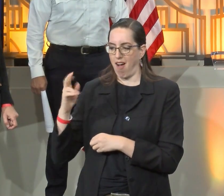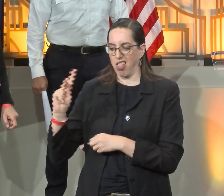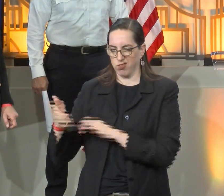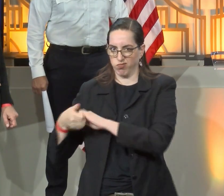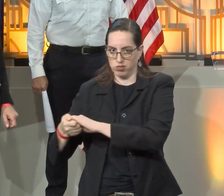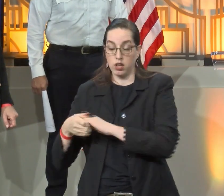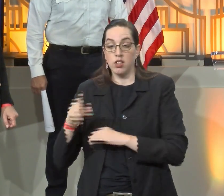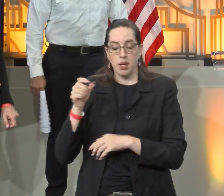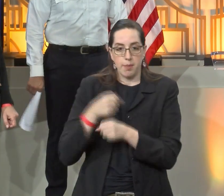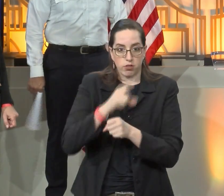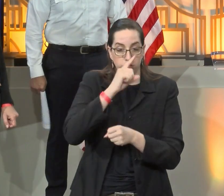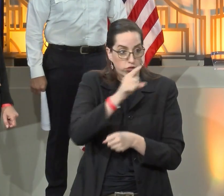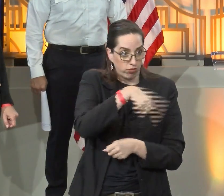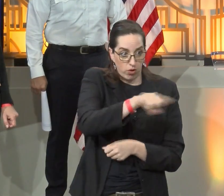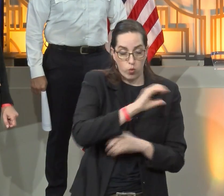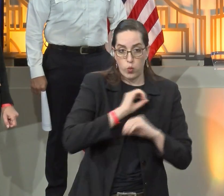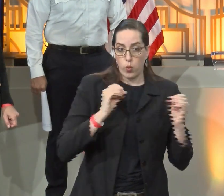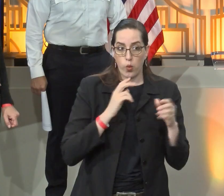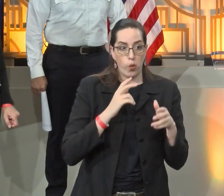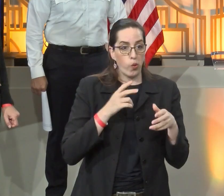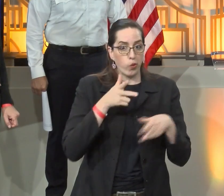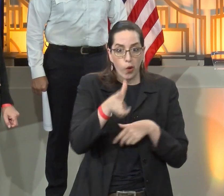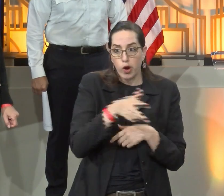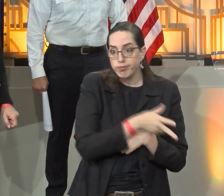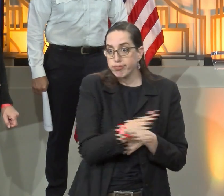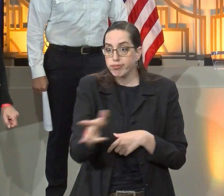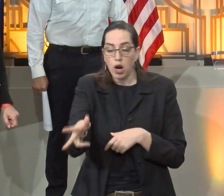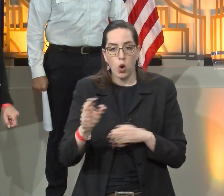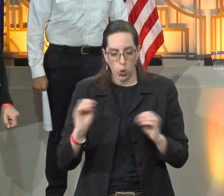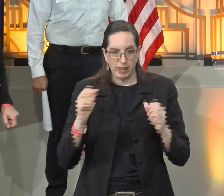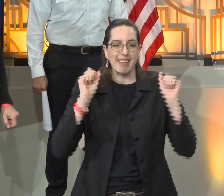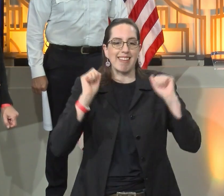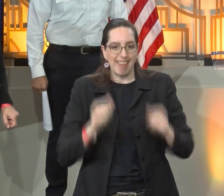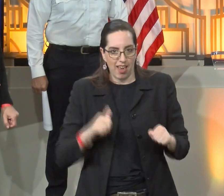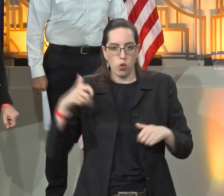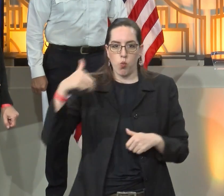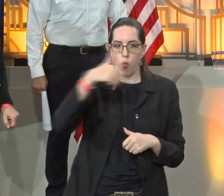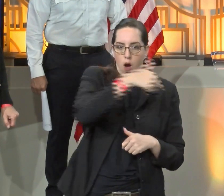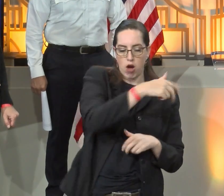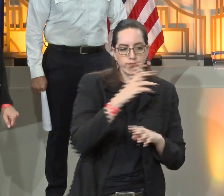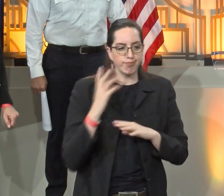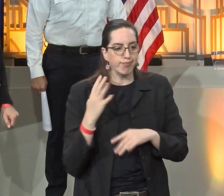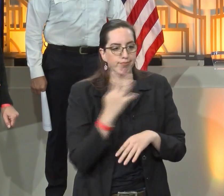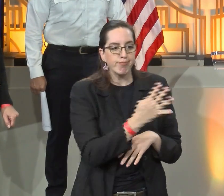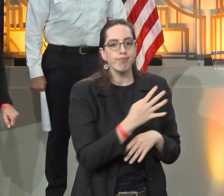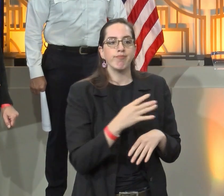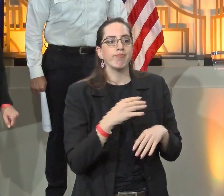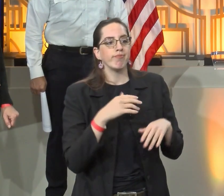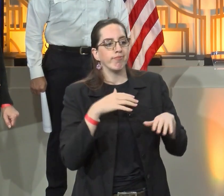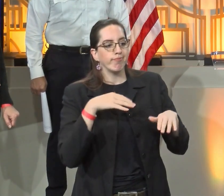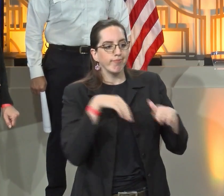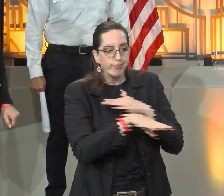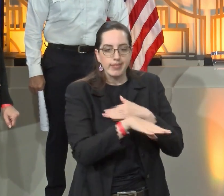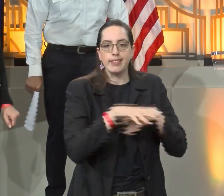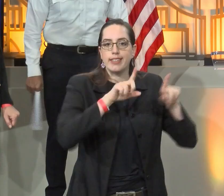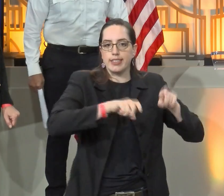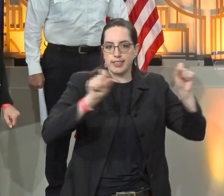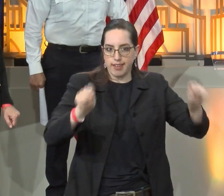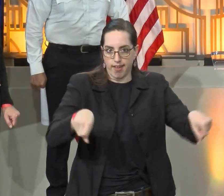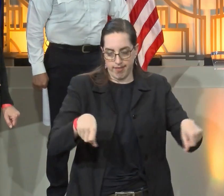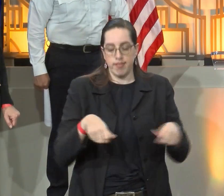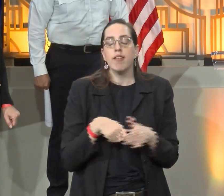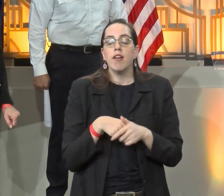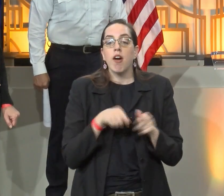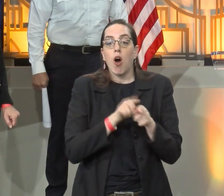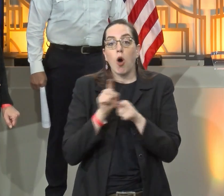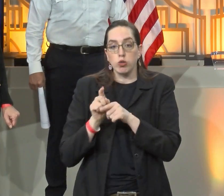sure that those who do not have an access to a car, that they also will have walkable access to be tested as well. In addition, we're